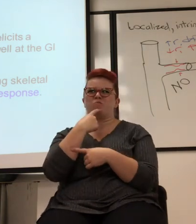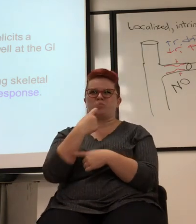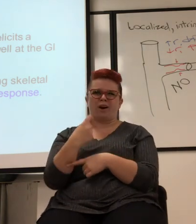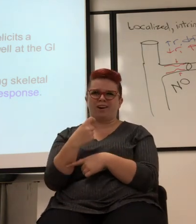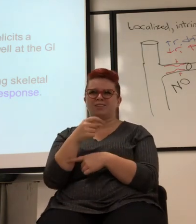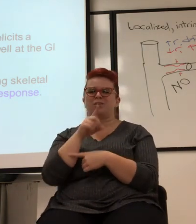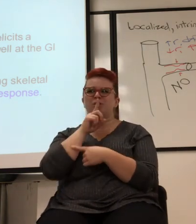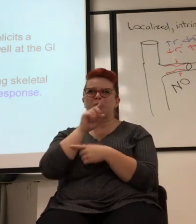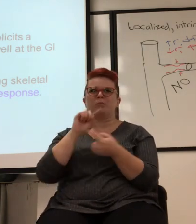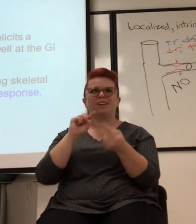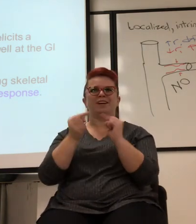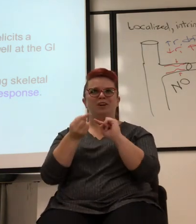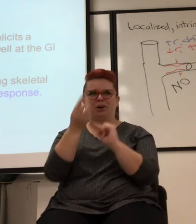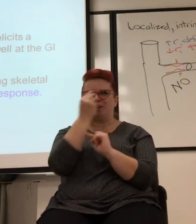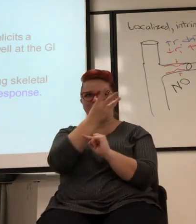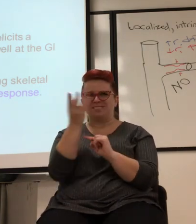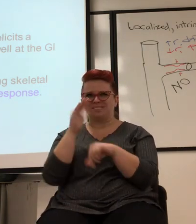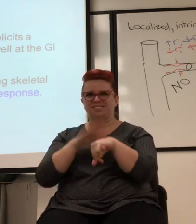and yeah.